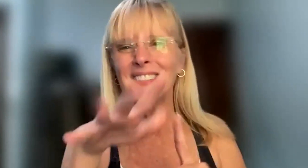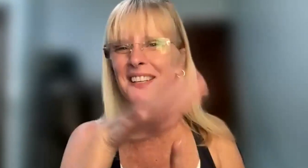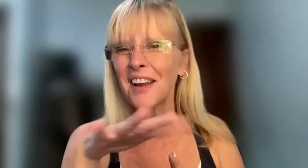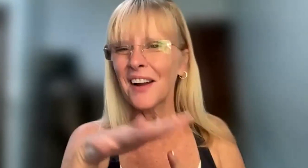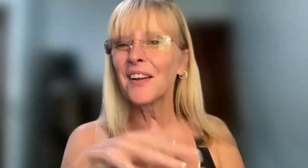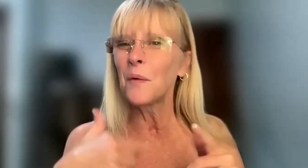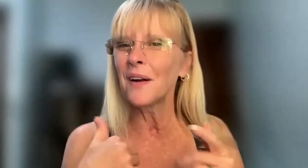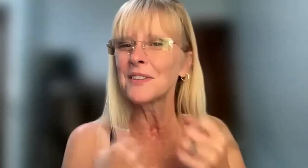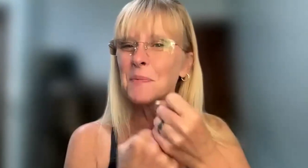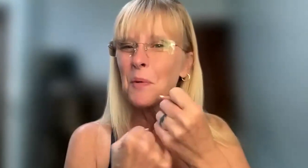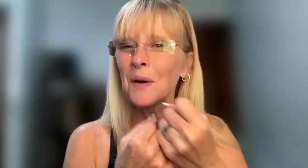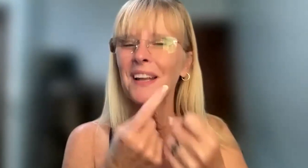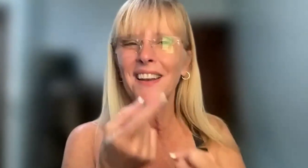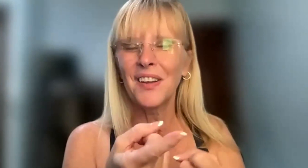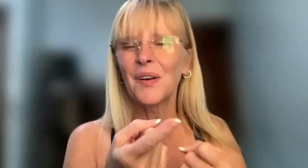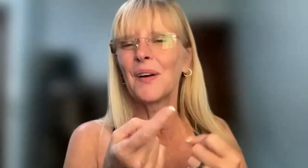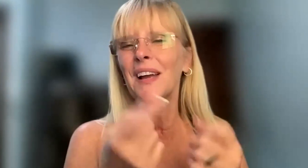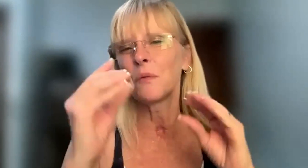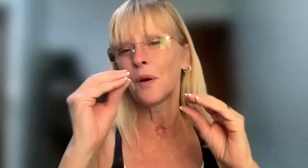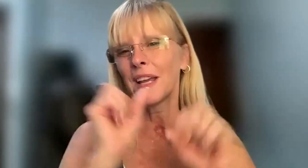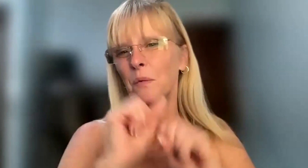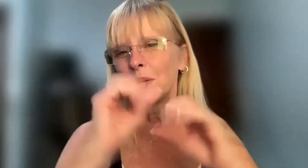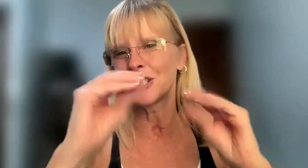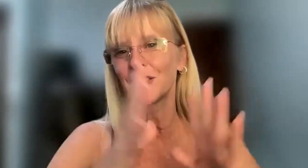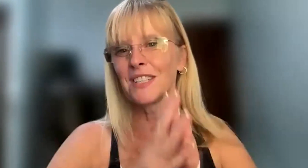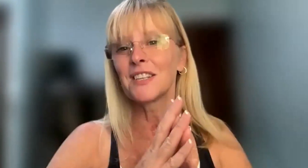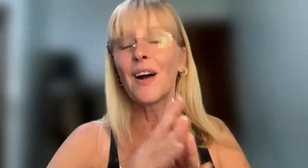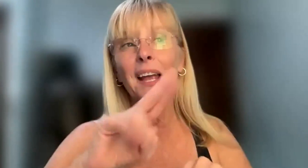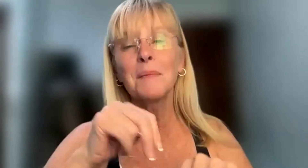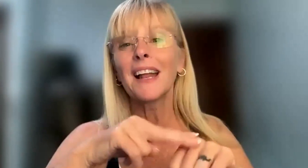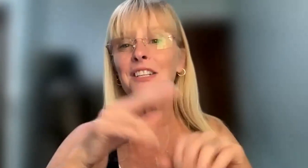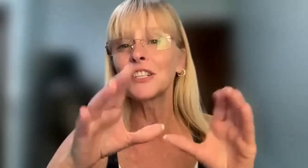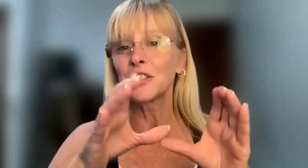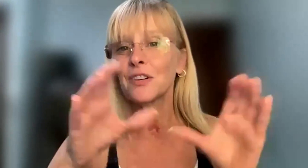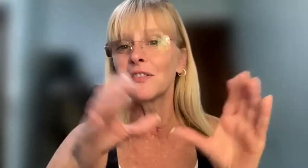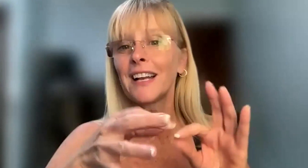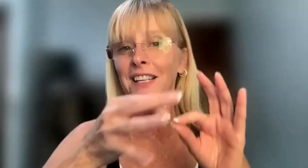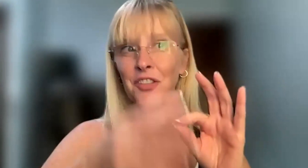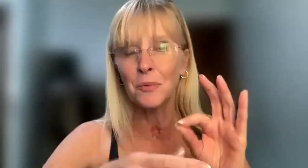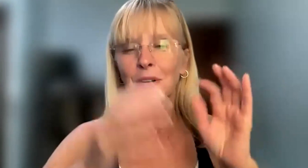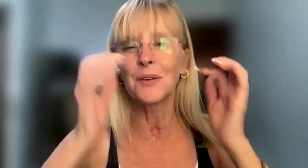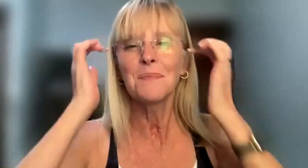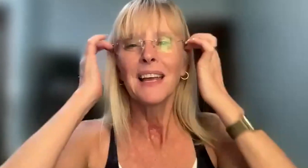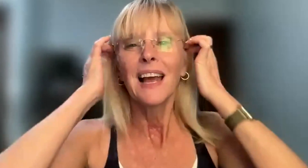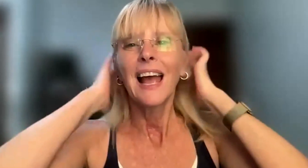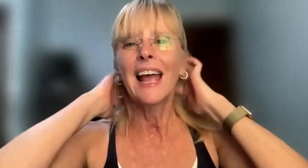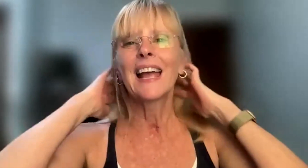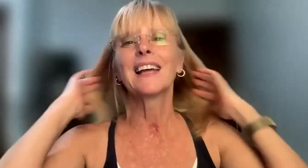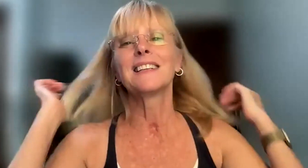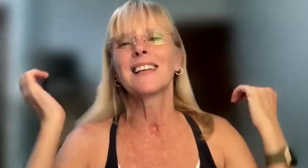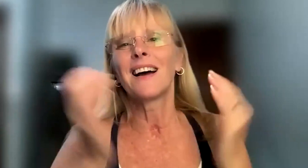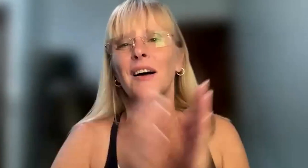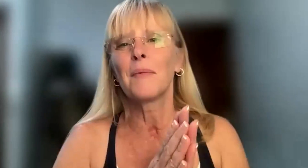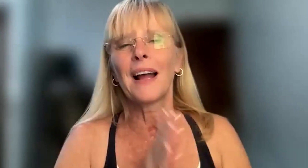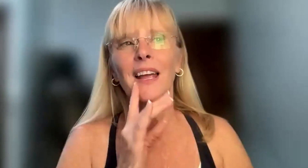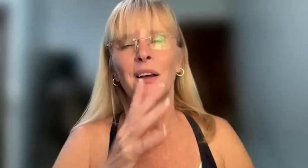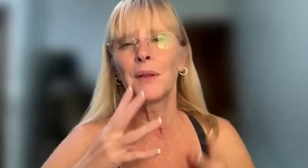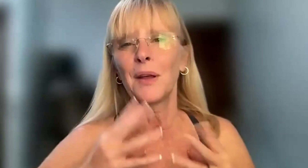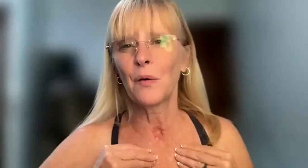positive area. We are supporting you and working with children. So I am a nationally certified interpreter, and I am the owner